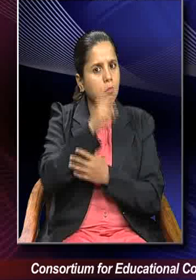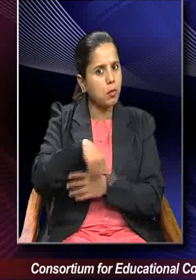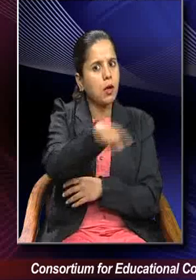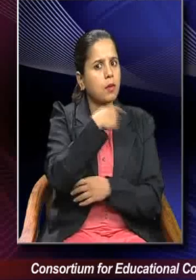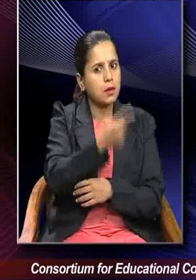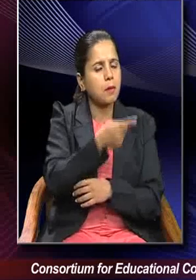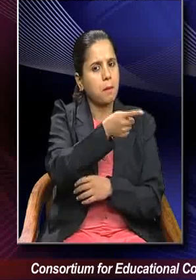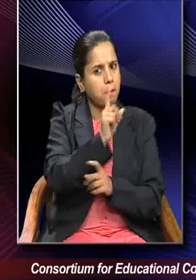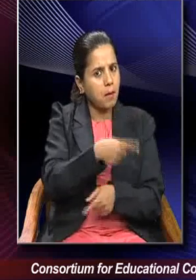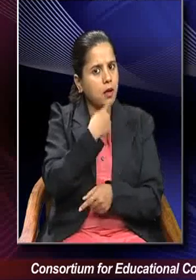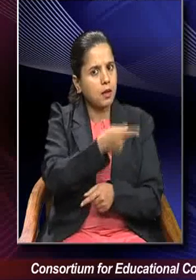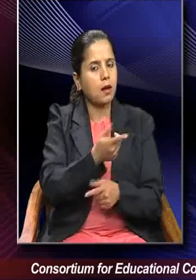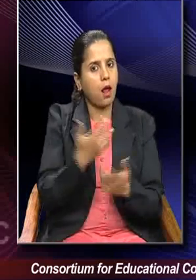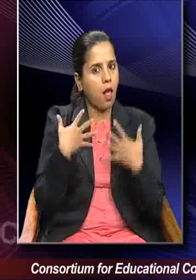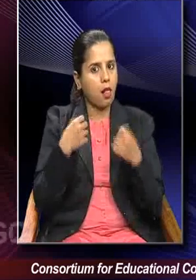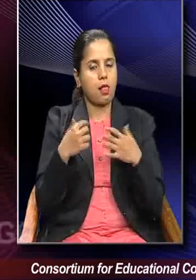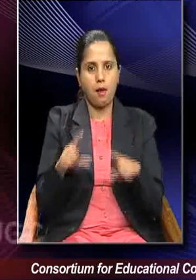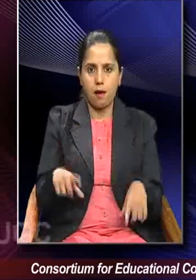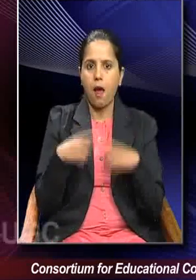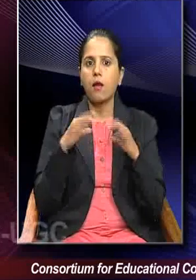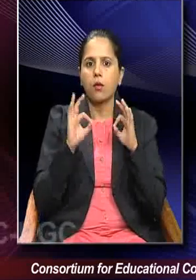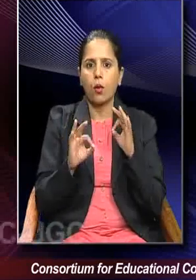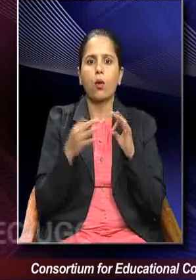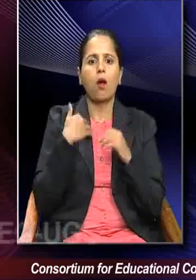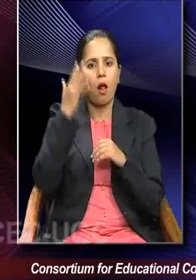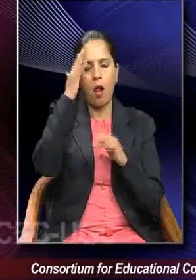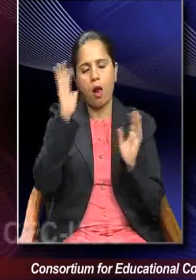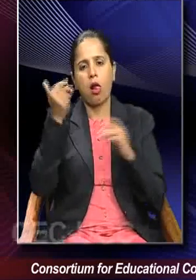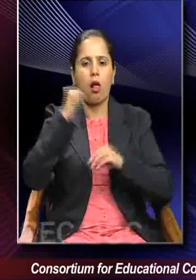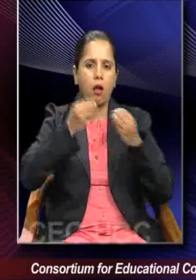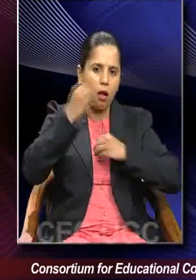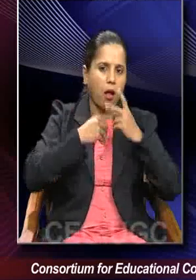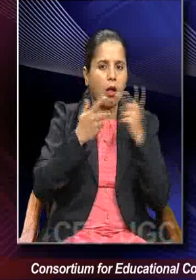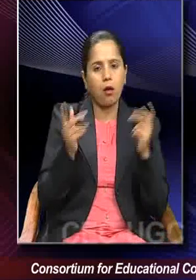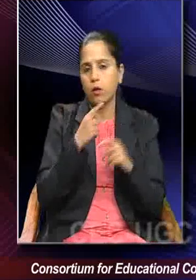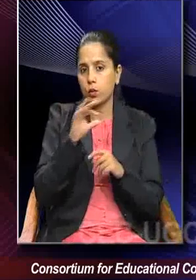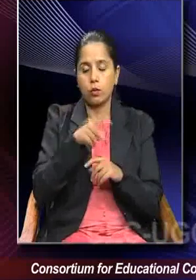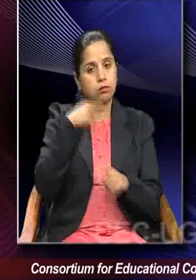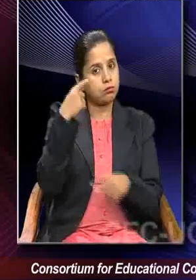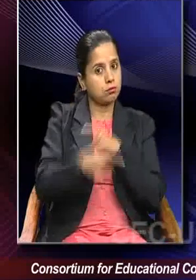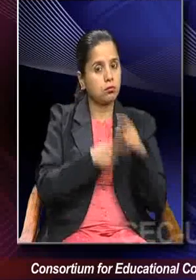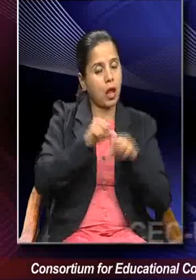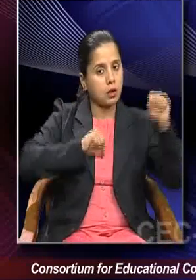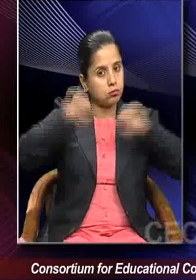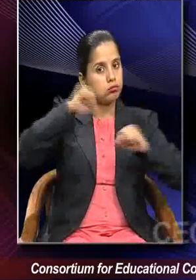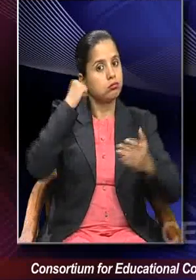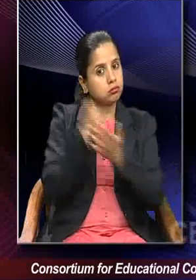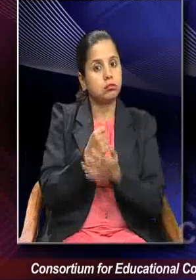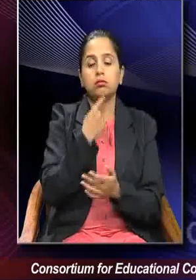to have a healthy lifestyle by encouraging them for a regular